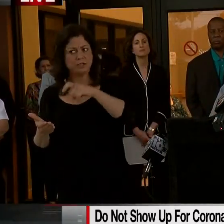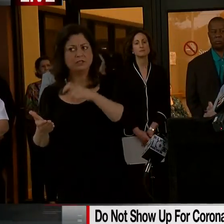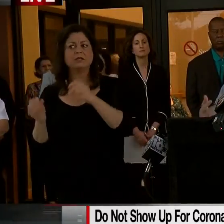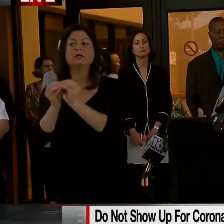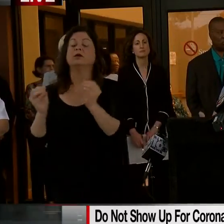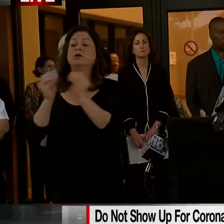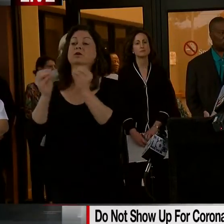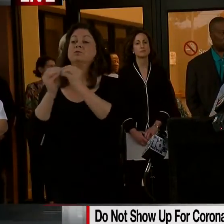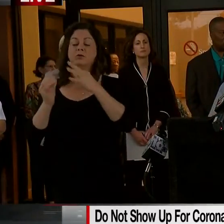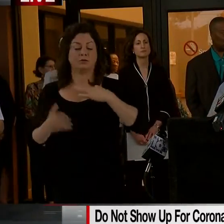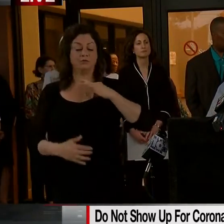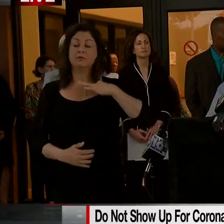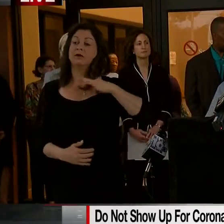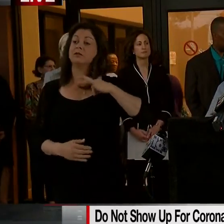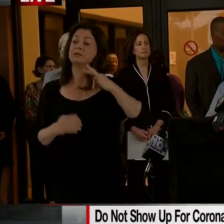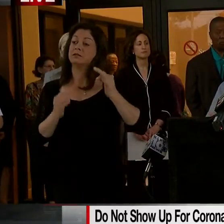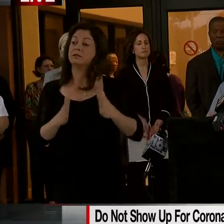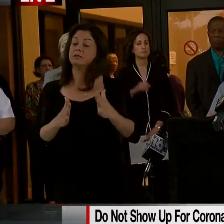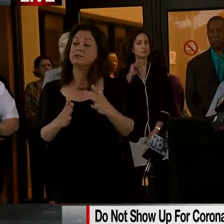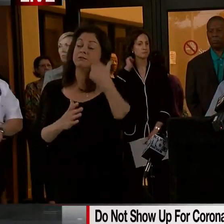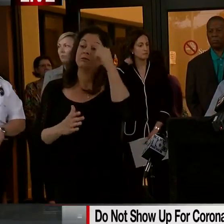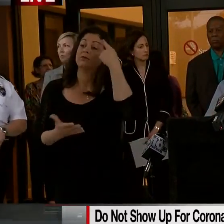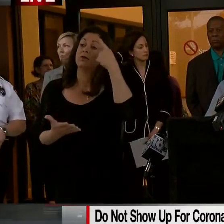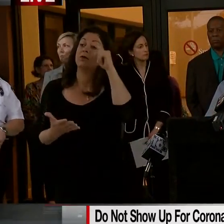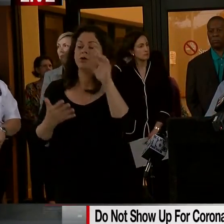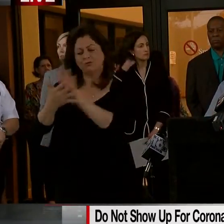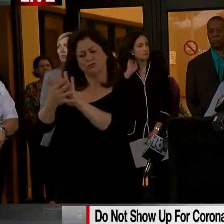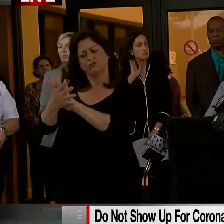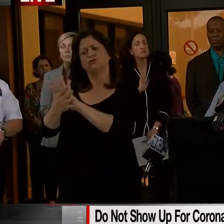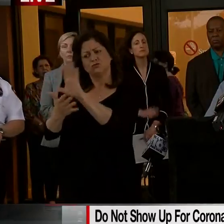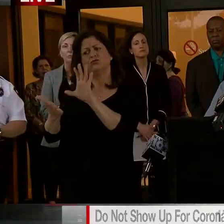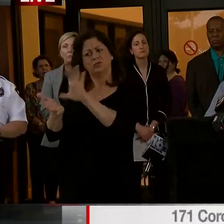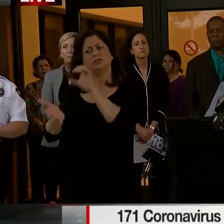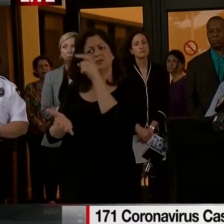assist with our screening center. So we